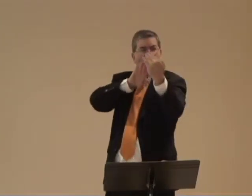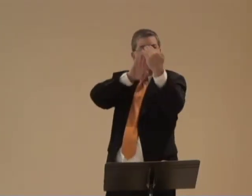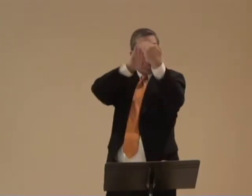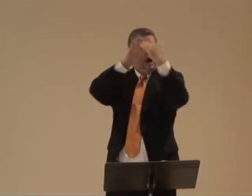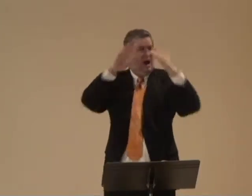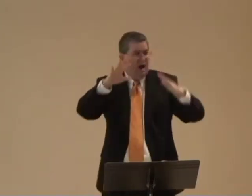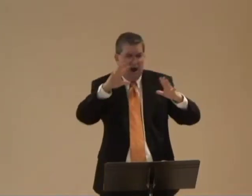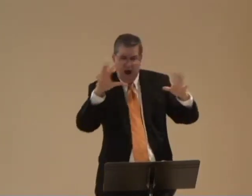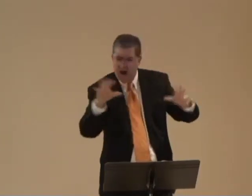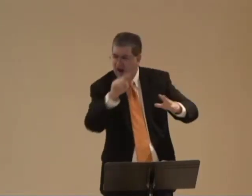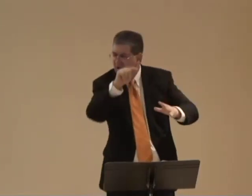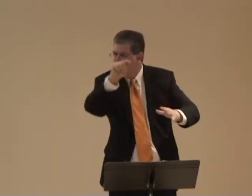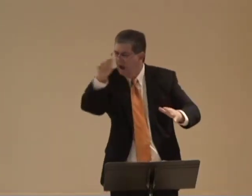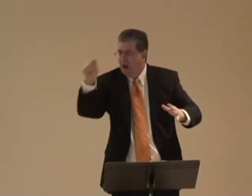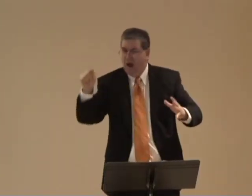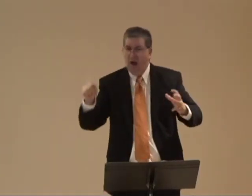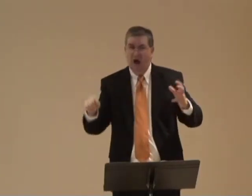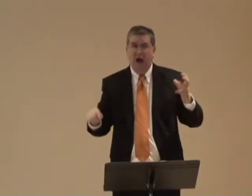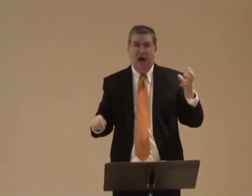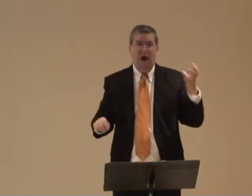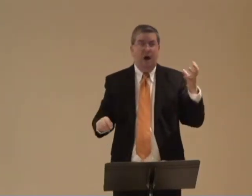that time by the Israelite people.